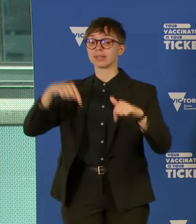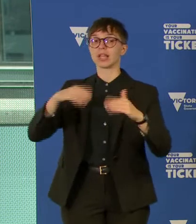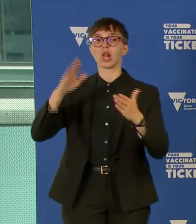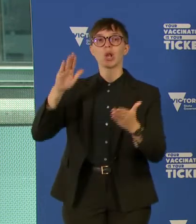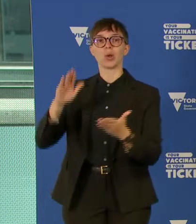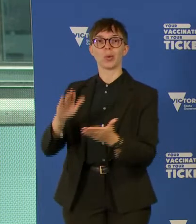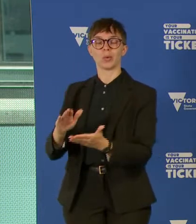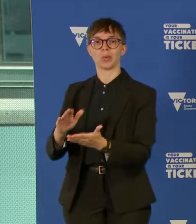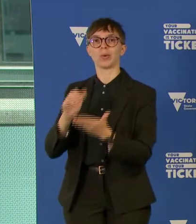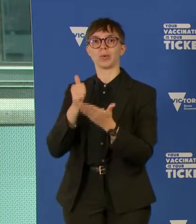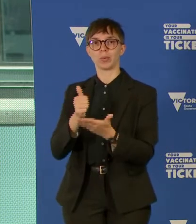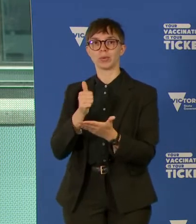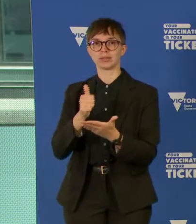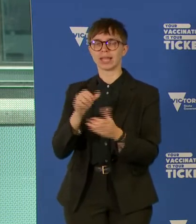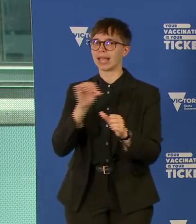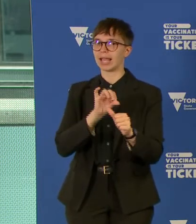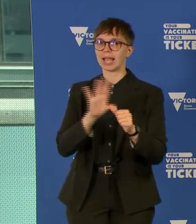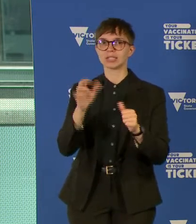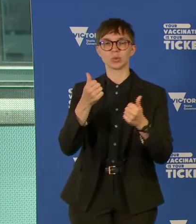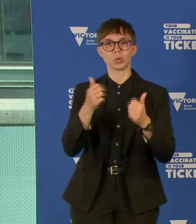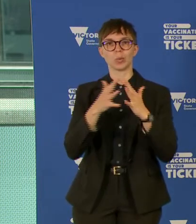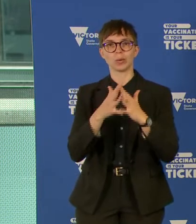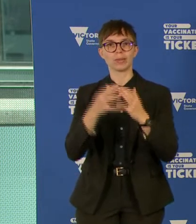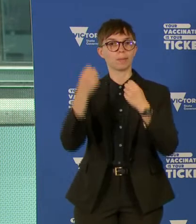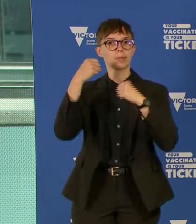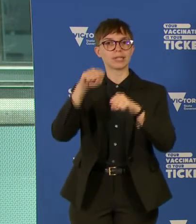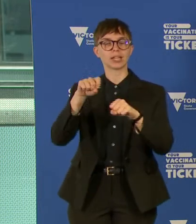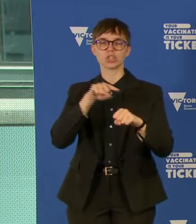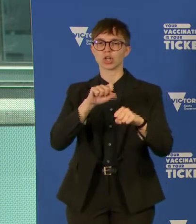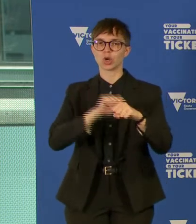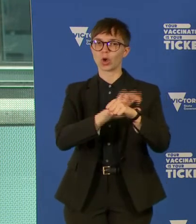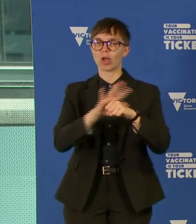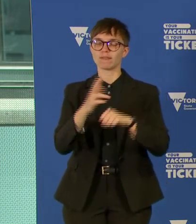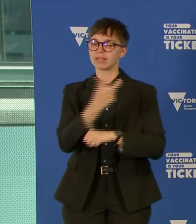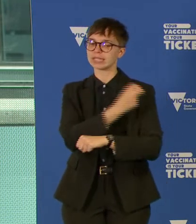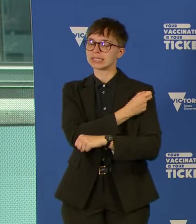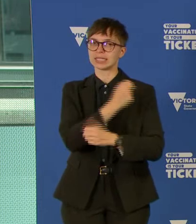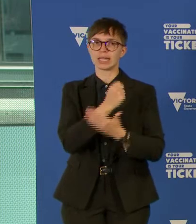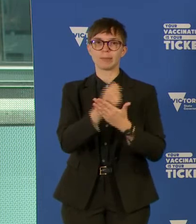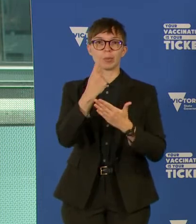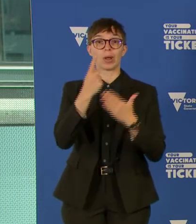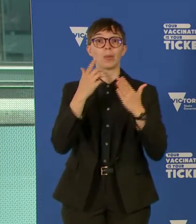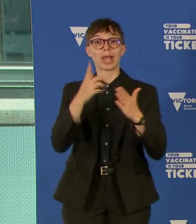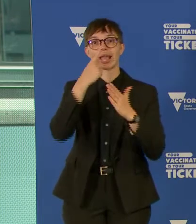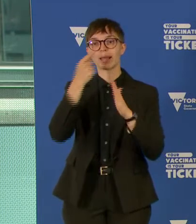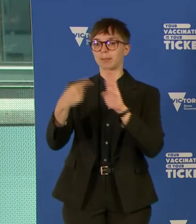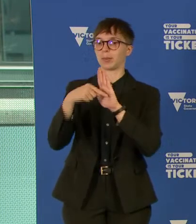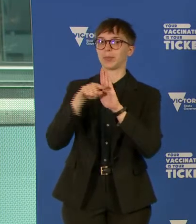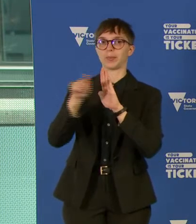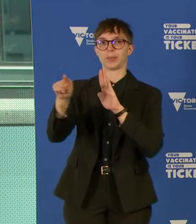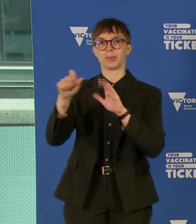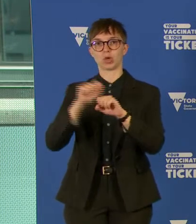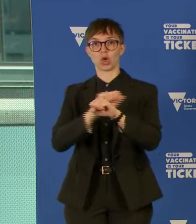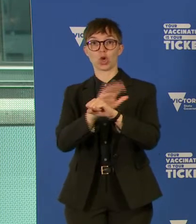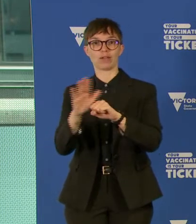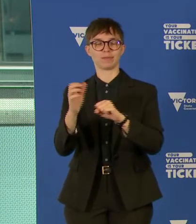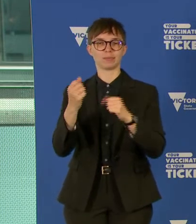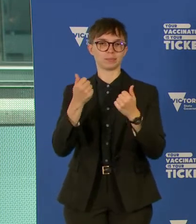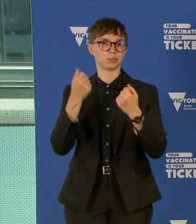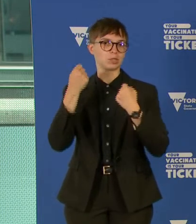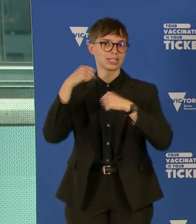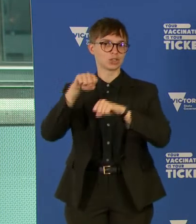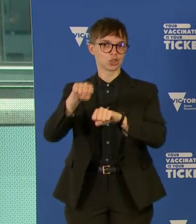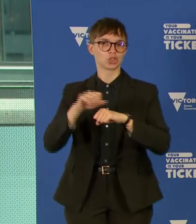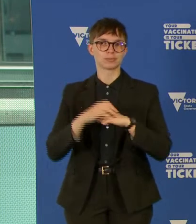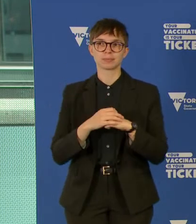place. It's excellent protection from getting hospitalised. That'll apply to those most at risk as well. And sorry, just one